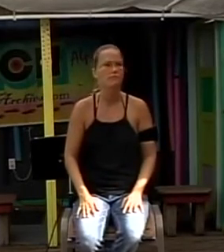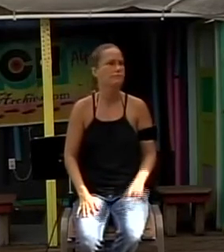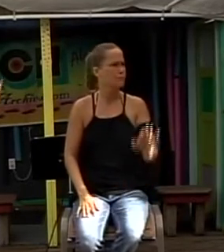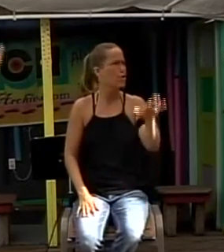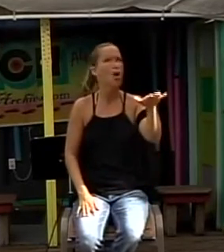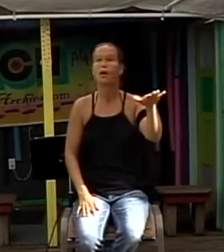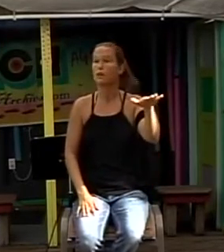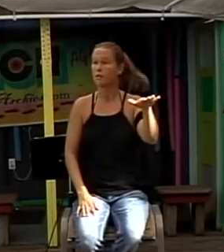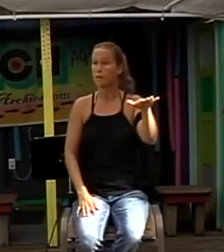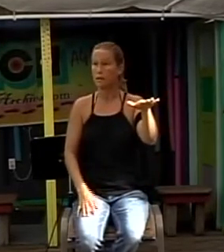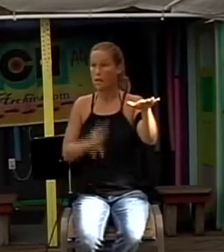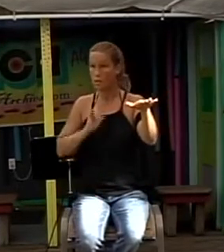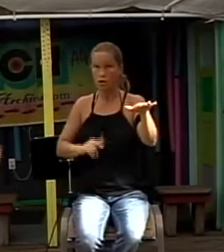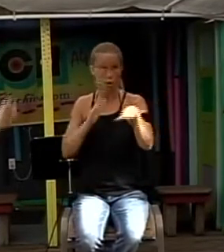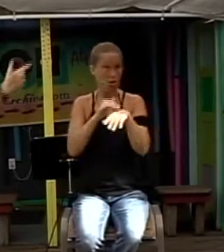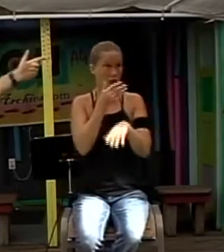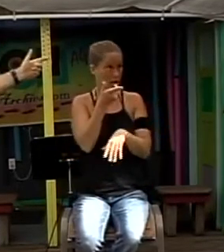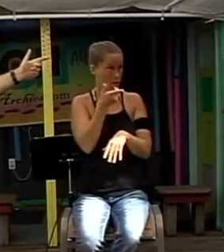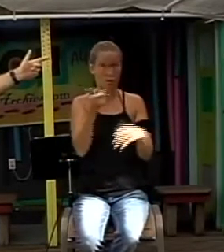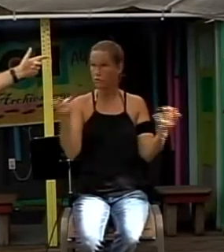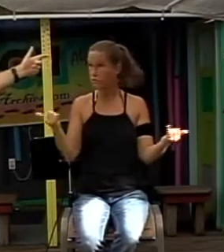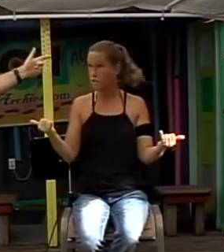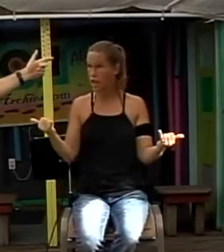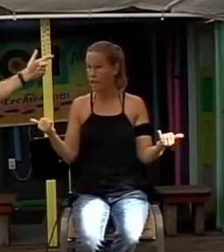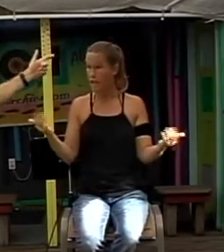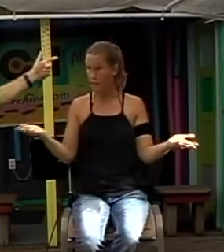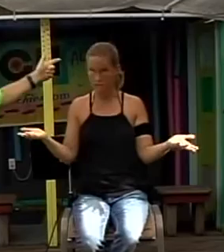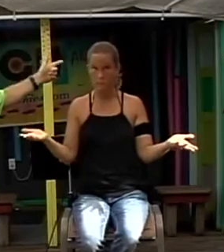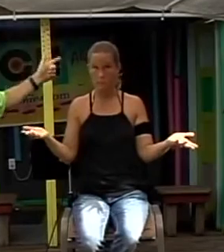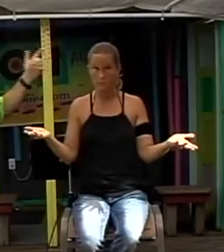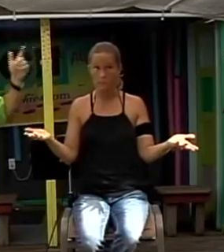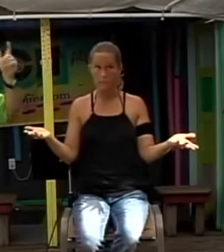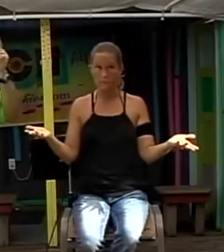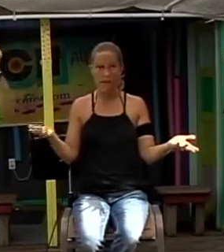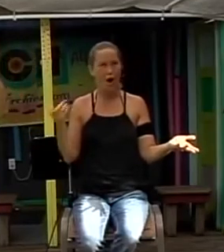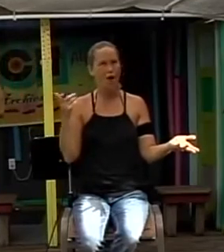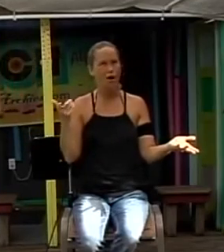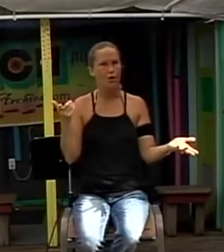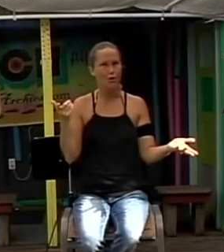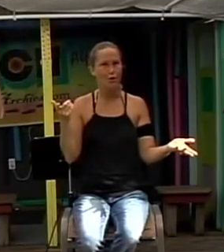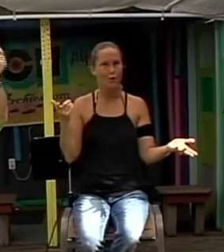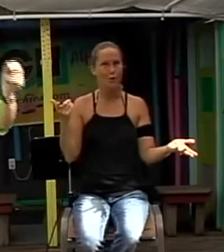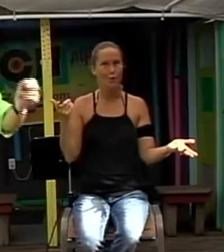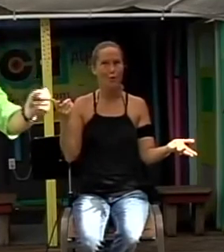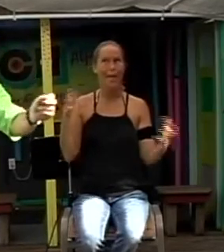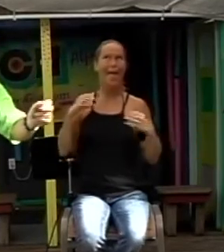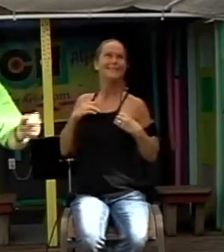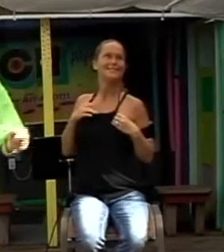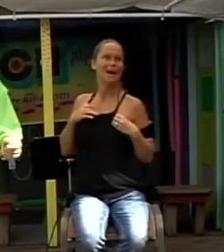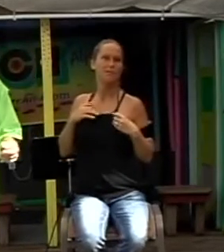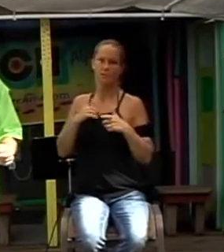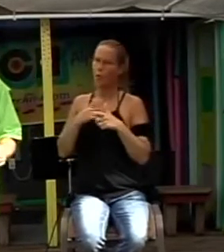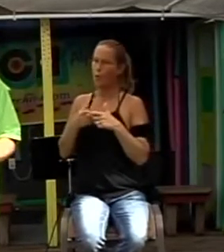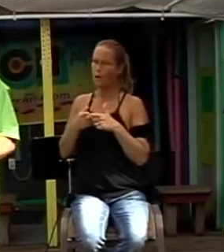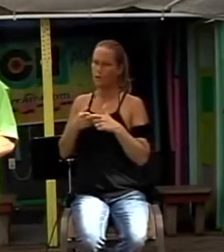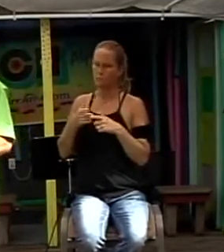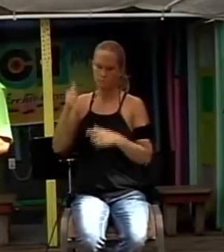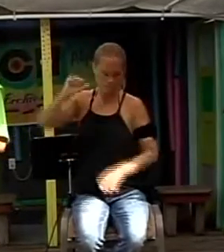places. One place, I think, is Ephesians. Dave will know. The other one's in Thessalonians. He says, don't grieve the